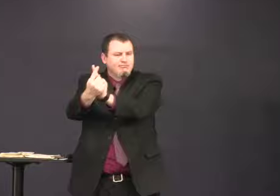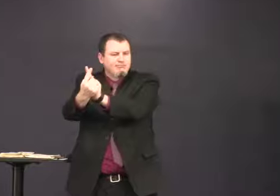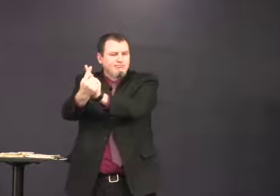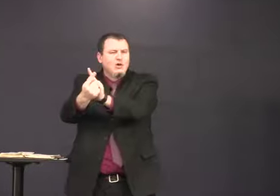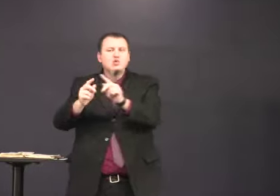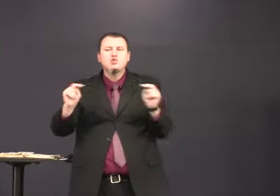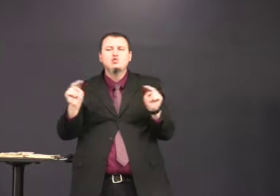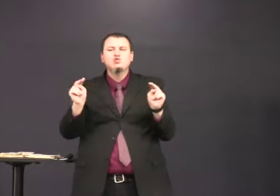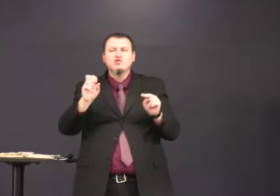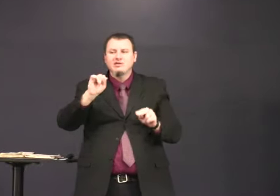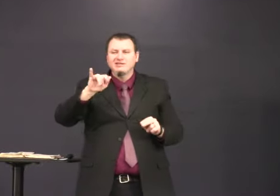So they meet